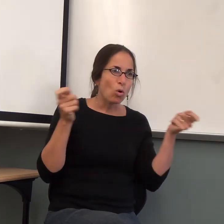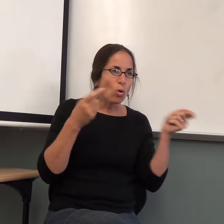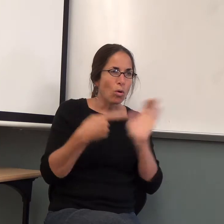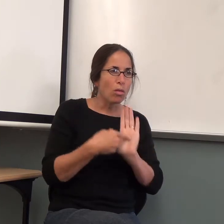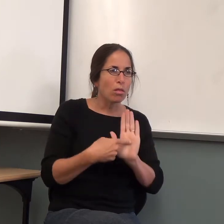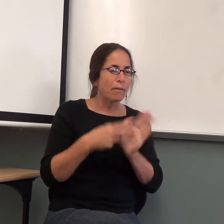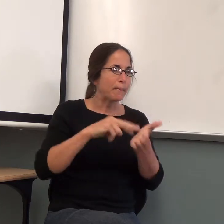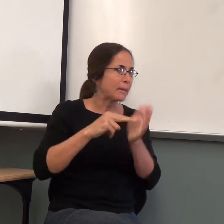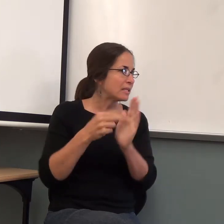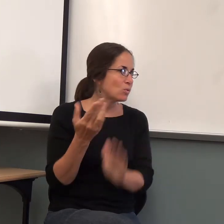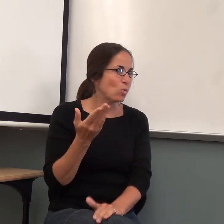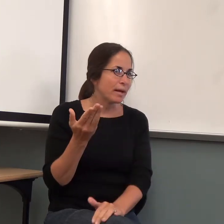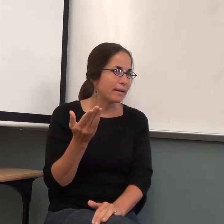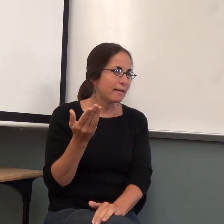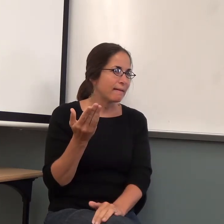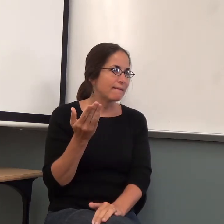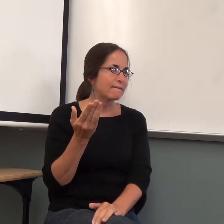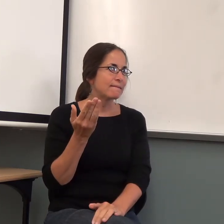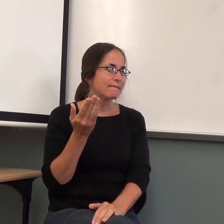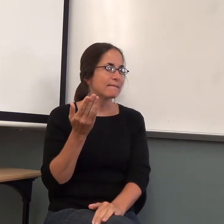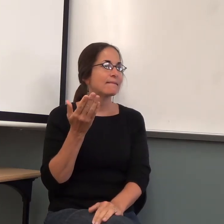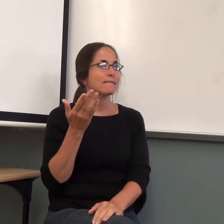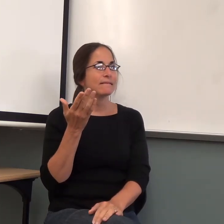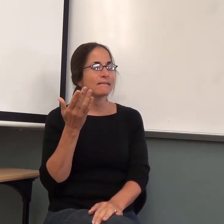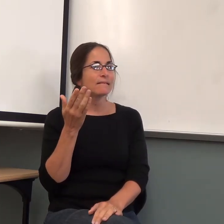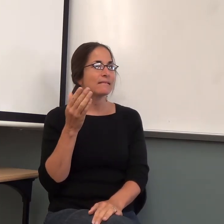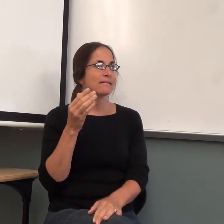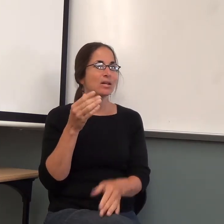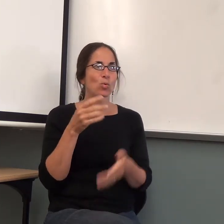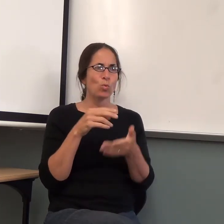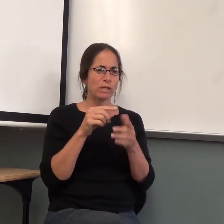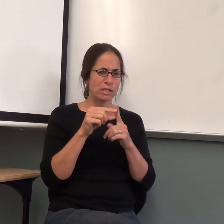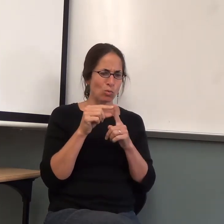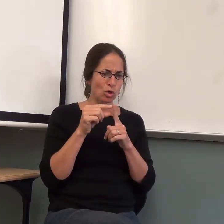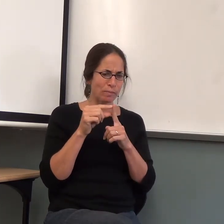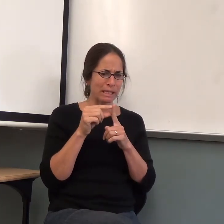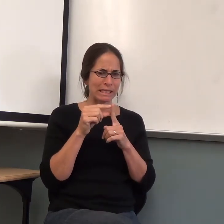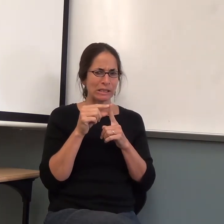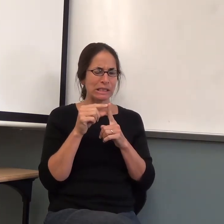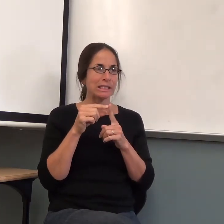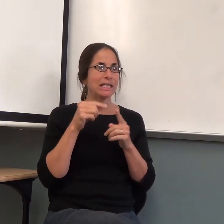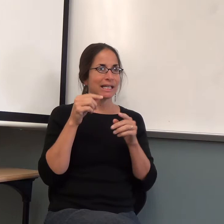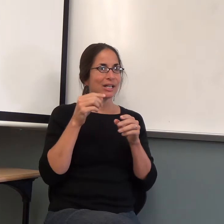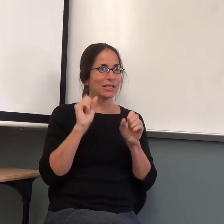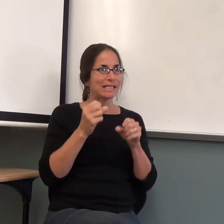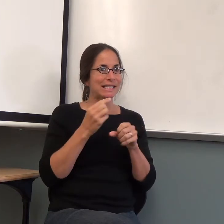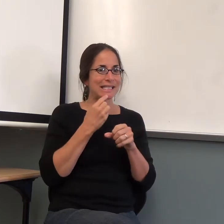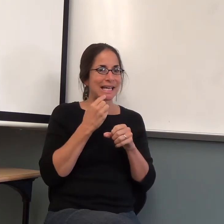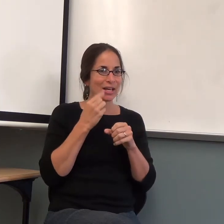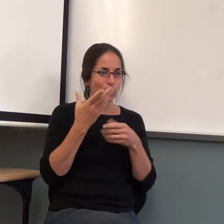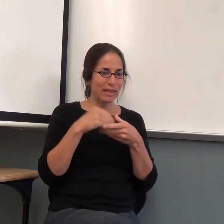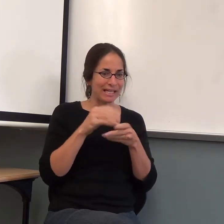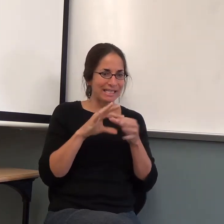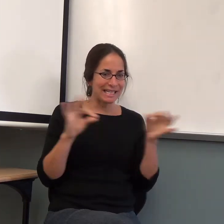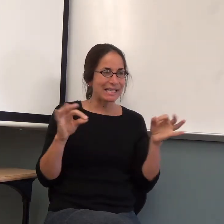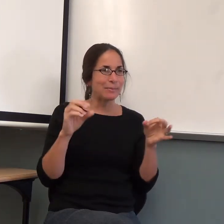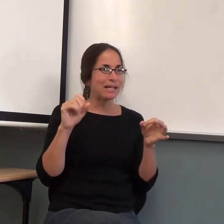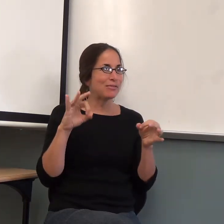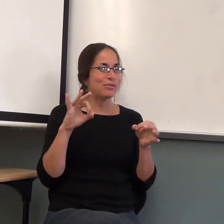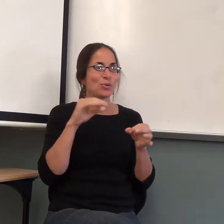mean? Oh, what does that word mean? When you put it into the... See, you can say it in a sentence 100 times over, but if you don't really know the meaning of the word, how